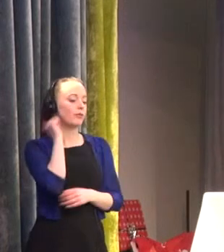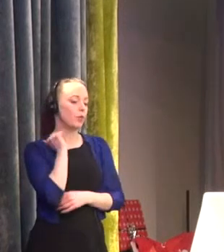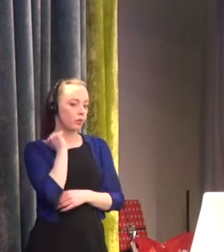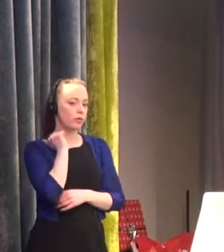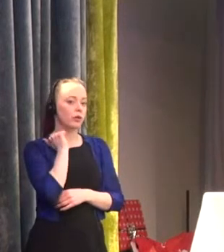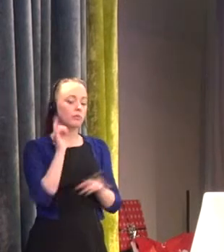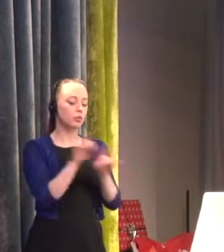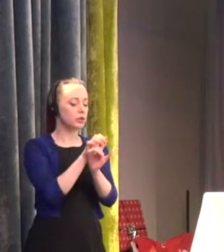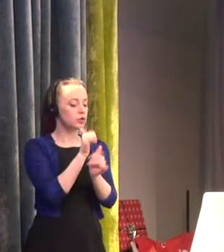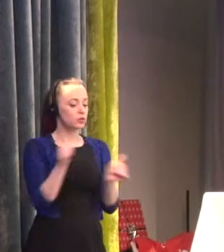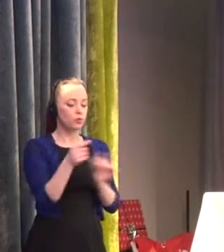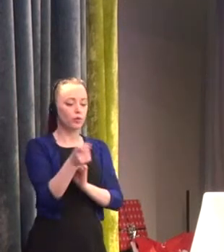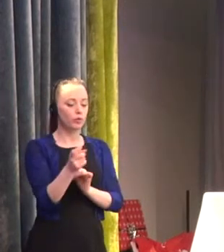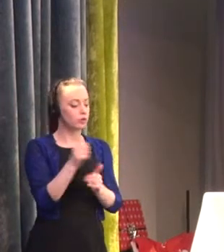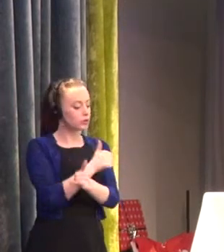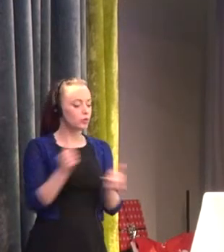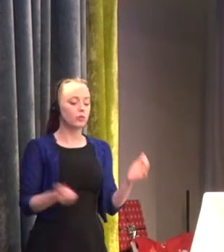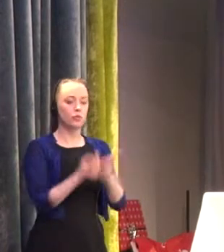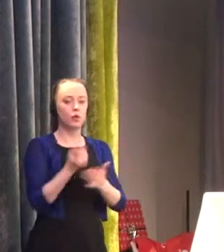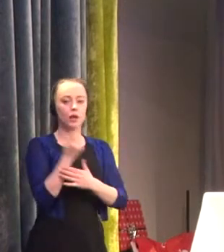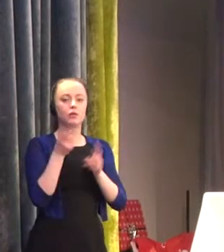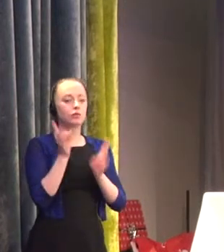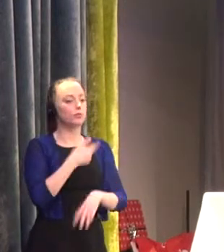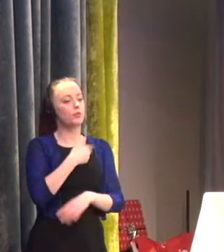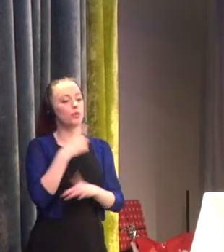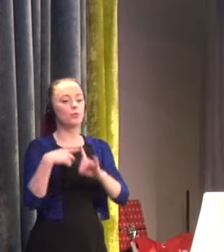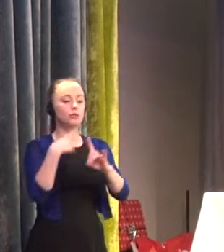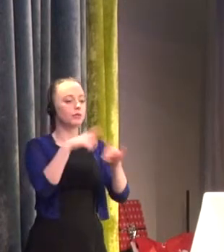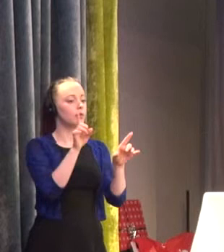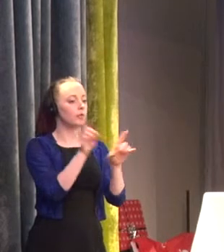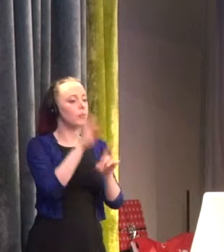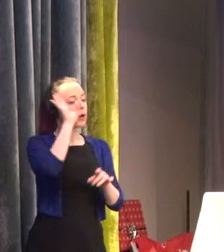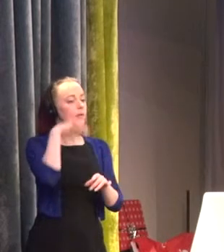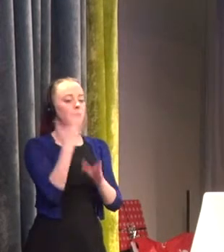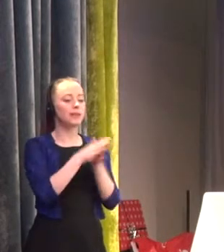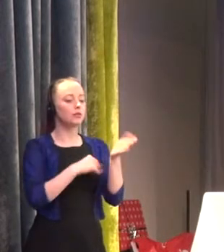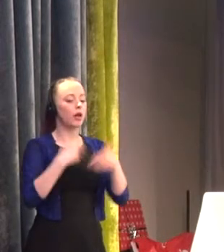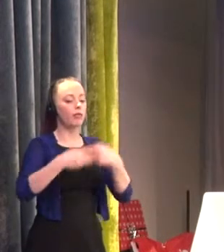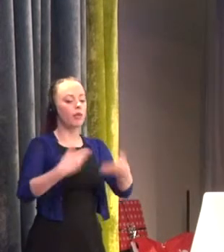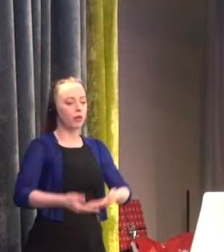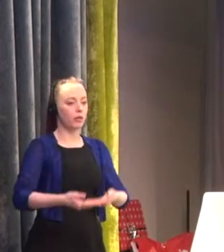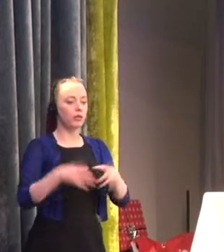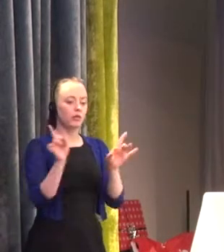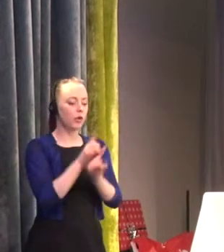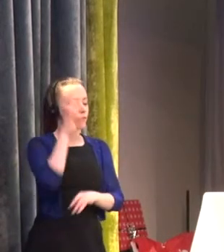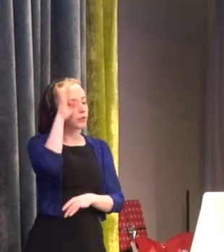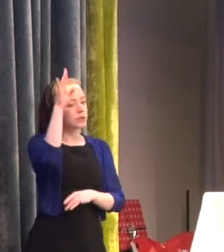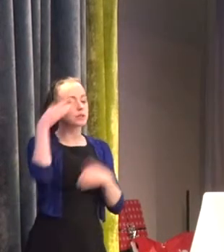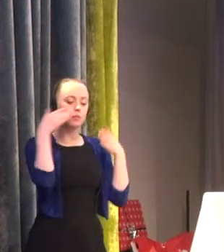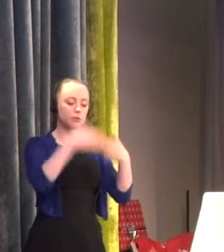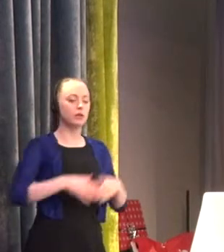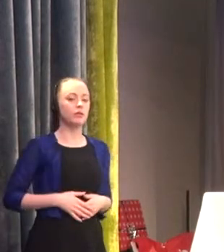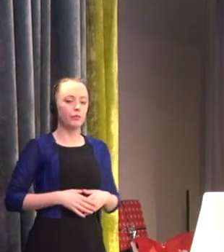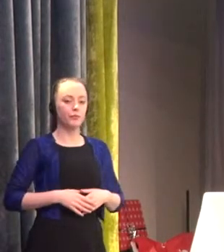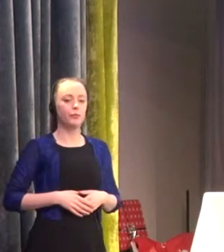that can come out from inclusive development is simply tremendous. And you're Minister of